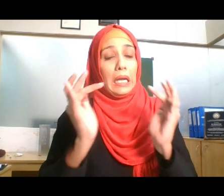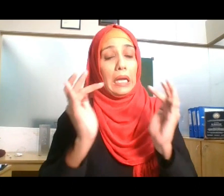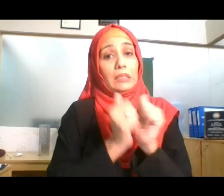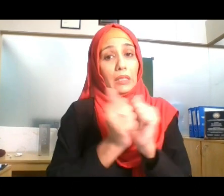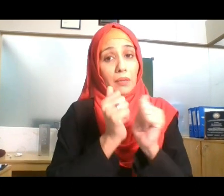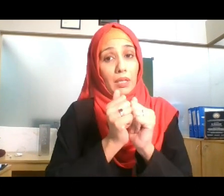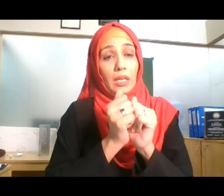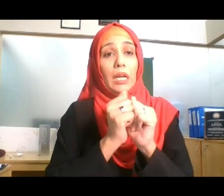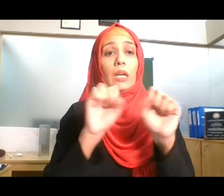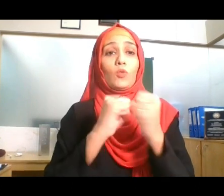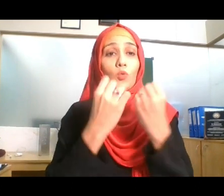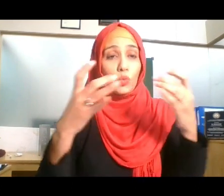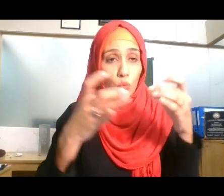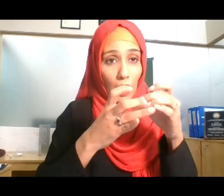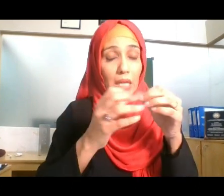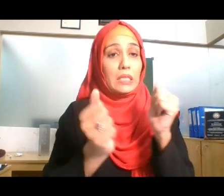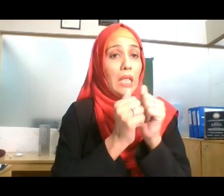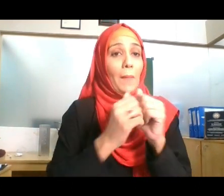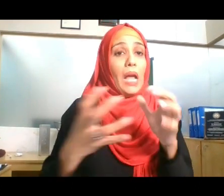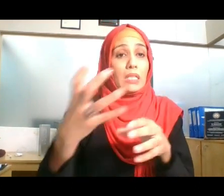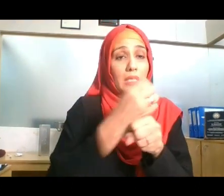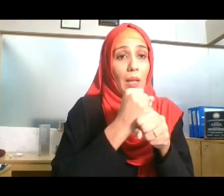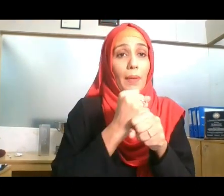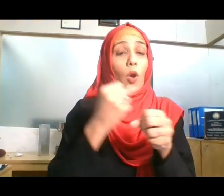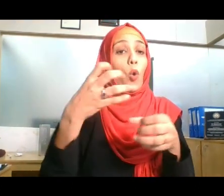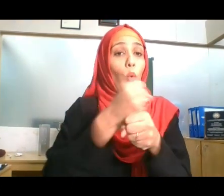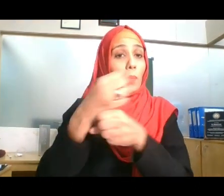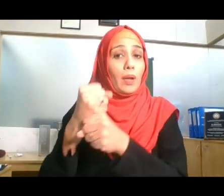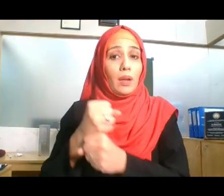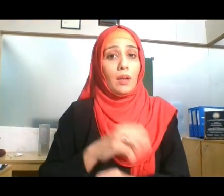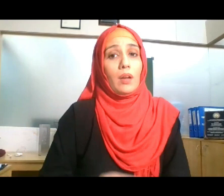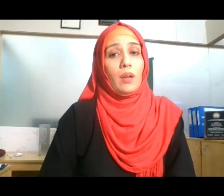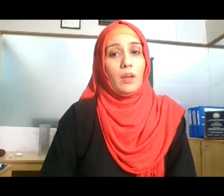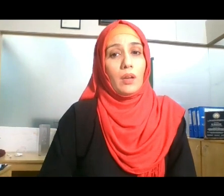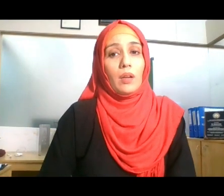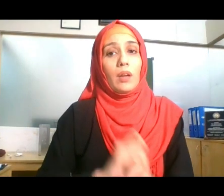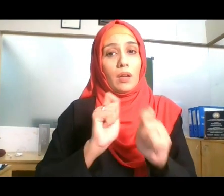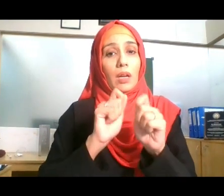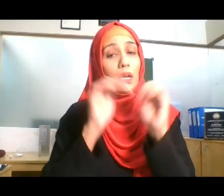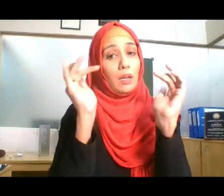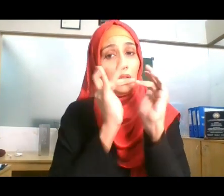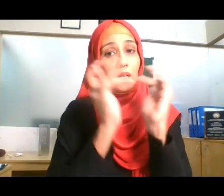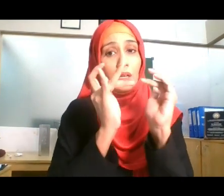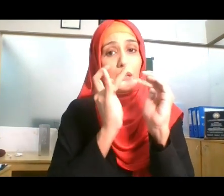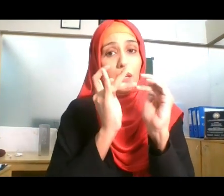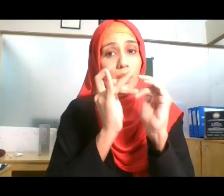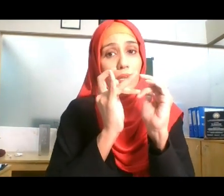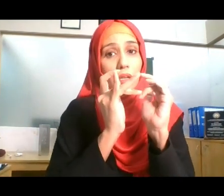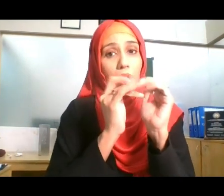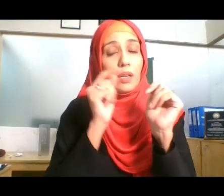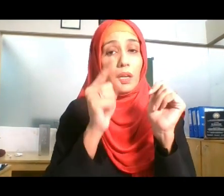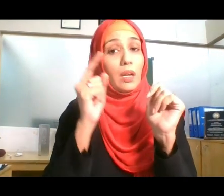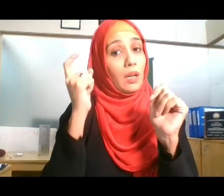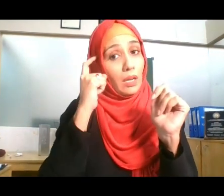Internet Society's accessibility special interest groups works to make the Internet and allied